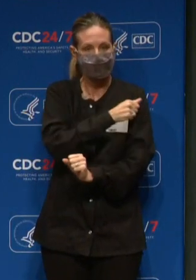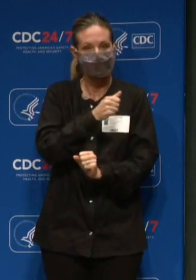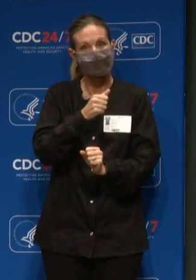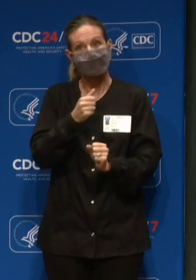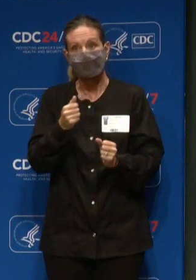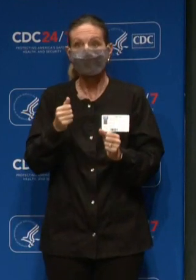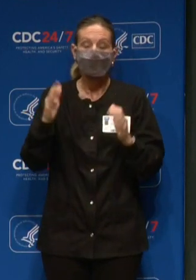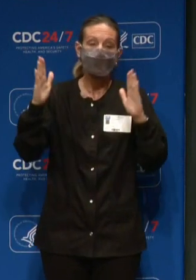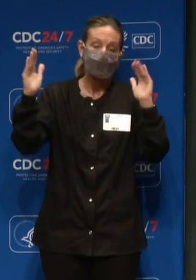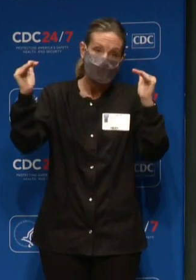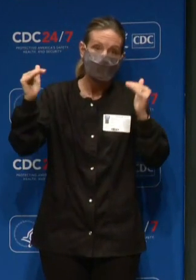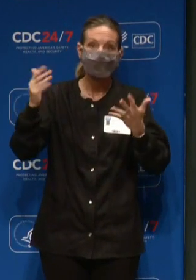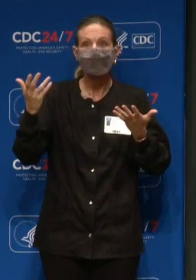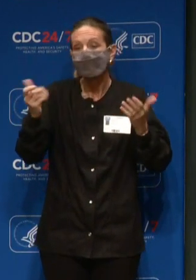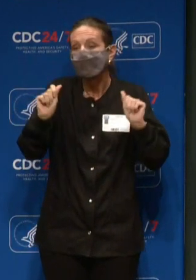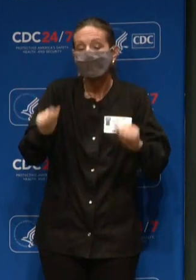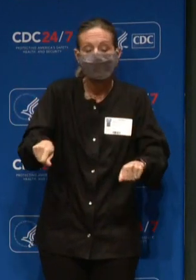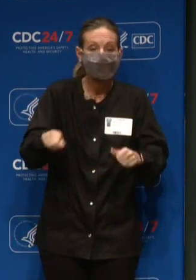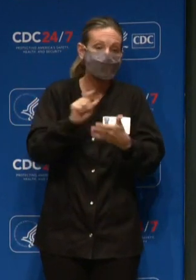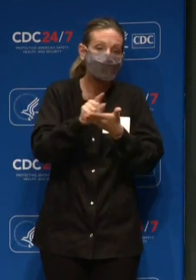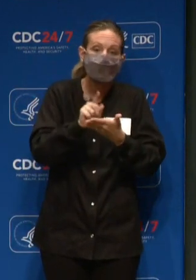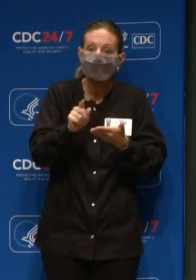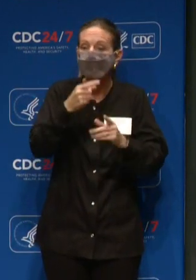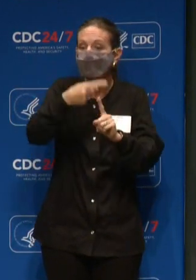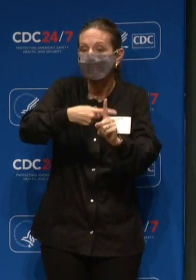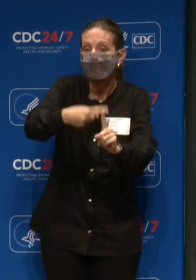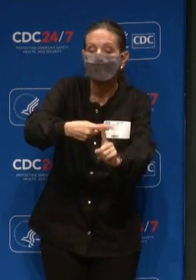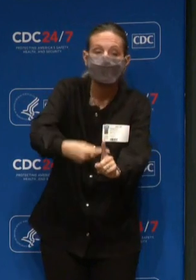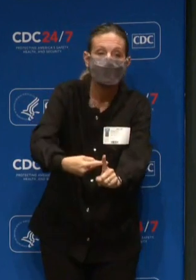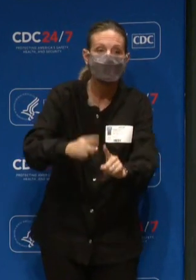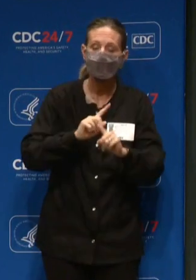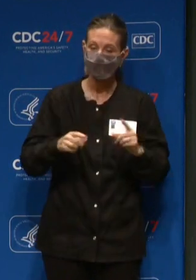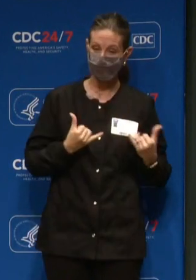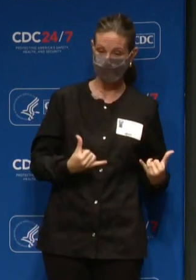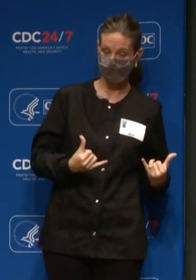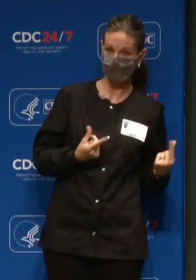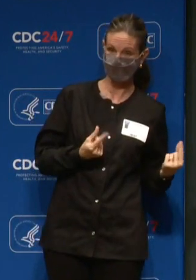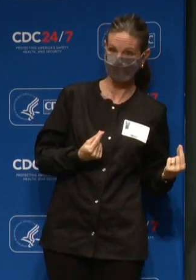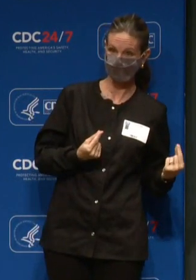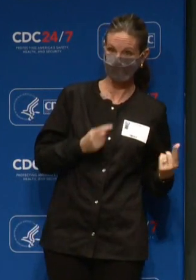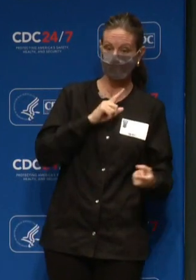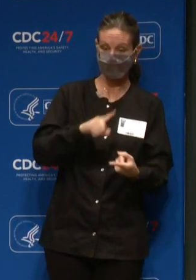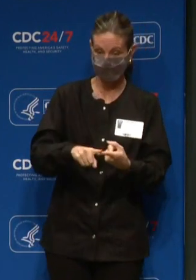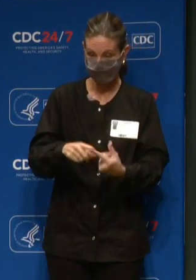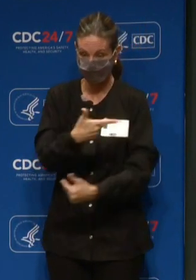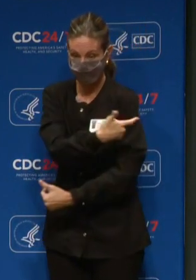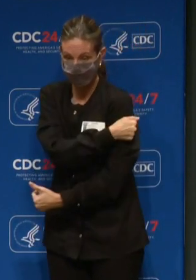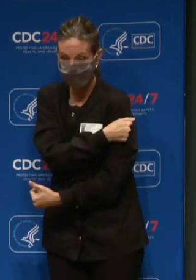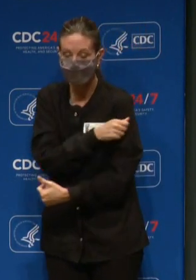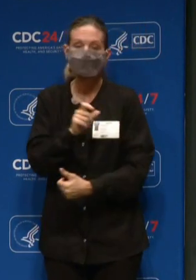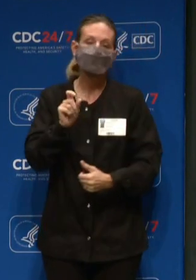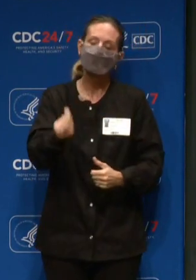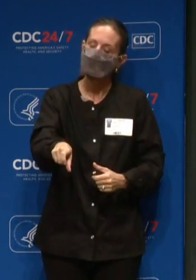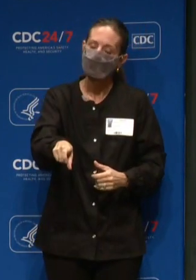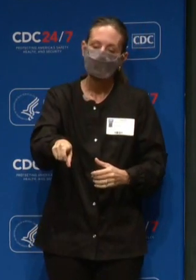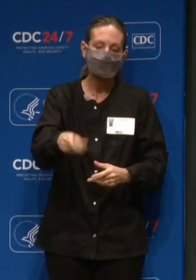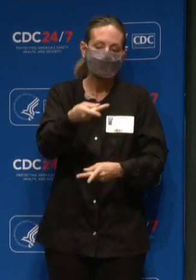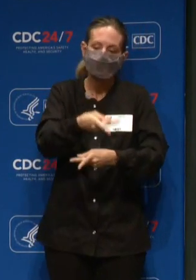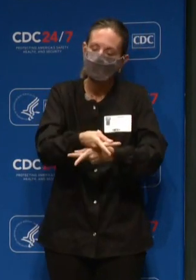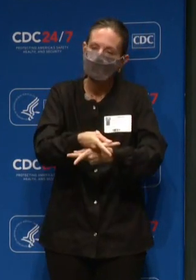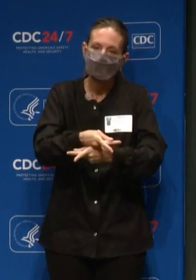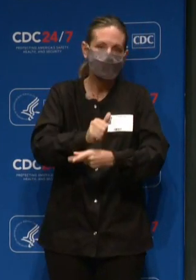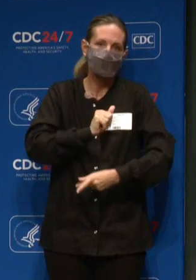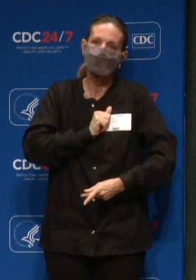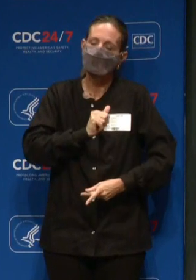months. But in the meantime, to bridge to that next phase, we have to take steps that can keep ourselves,